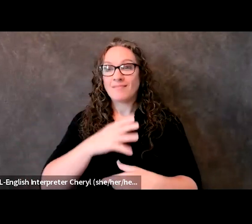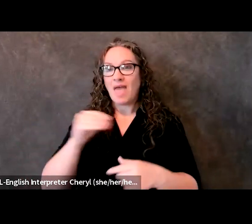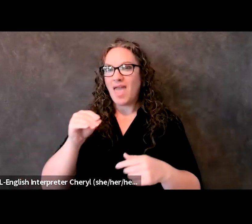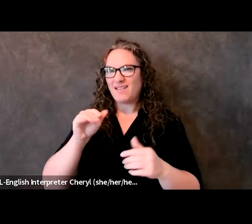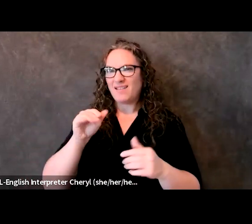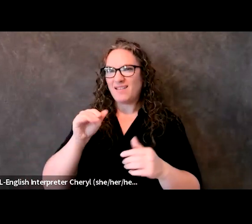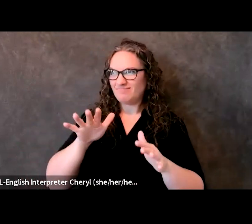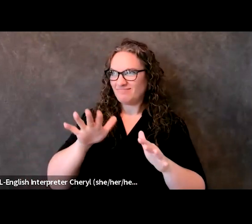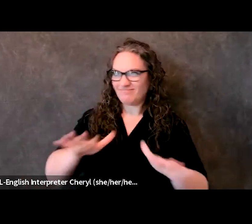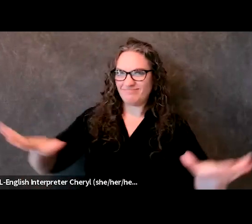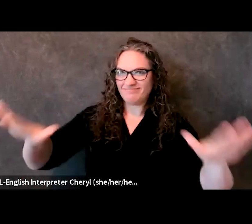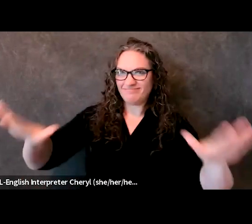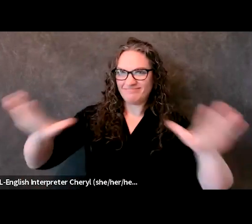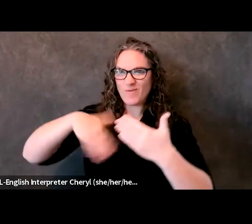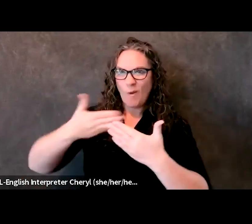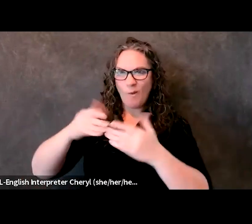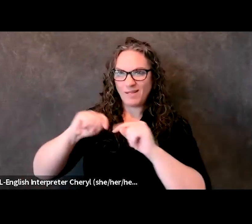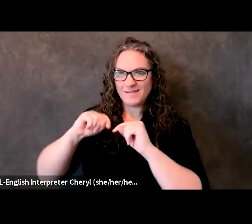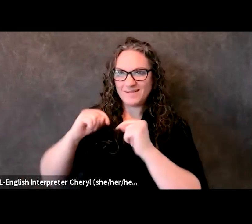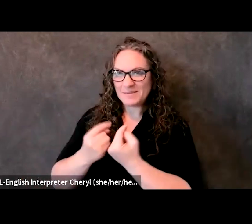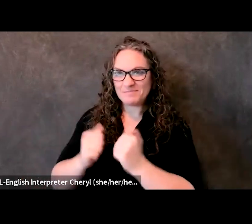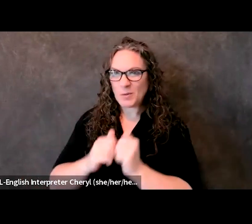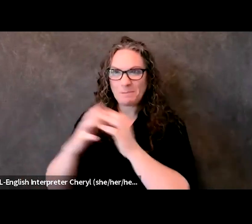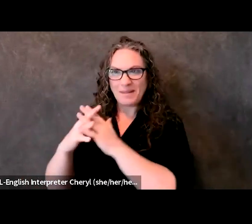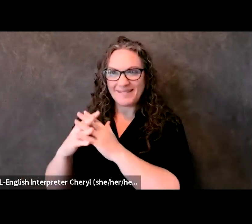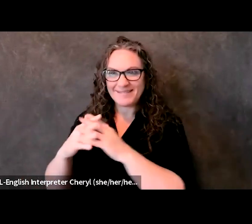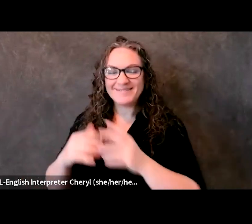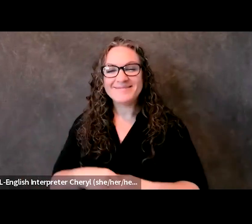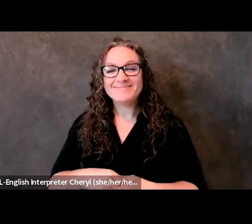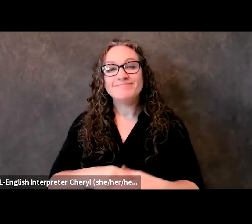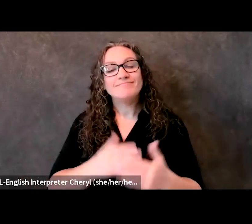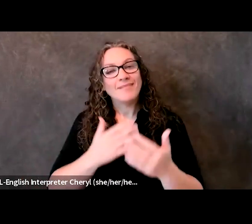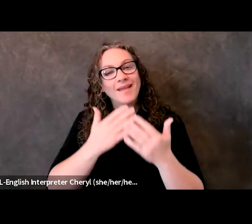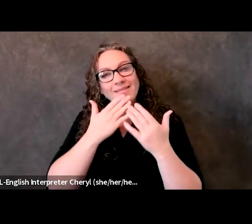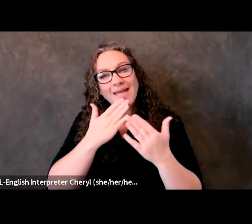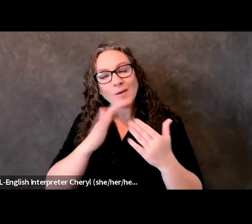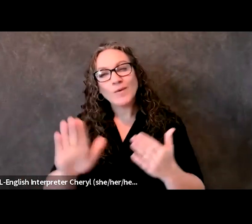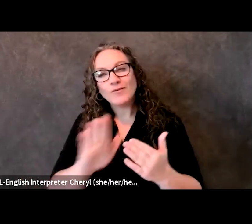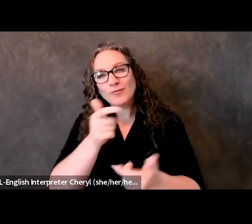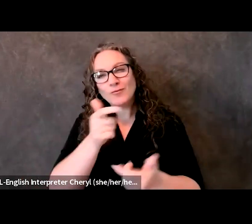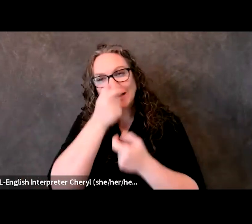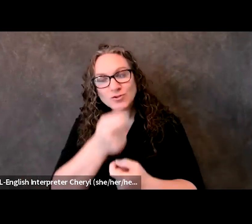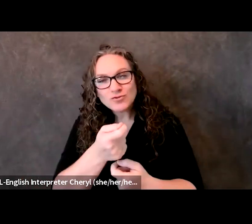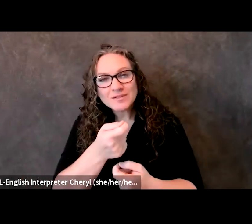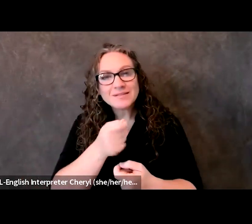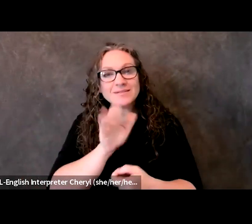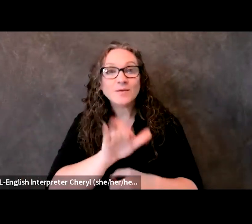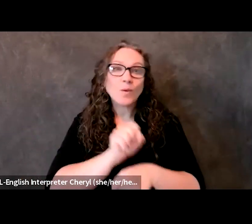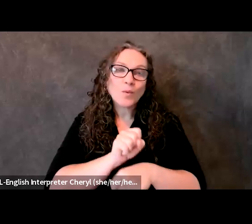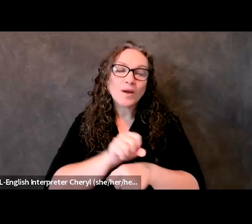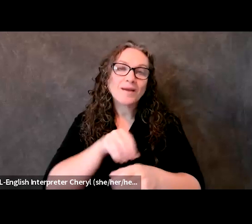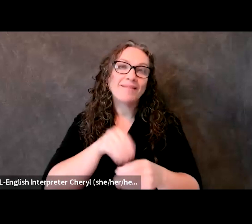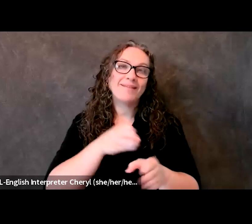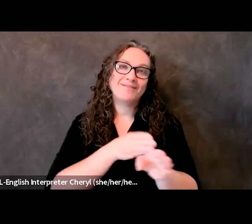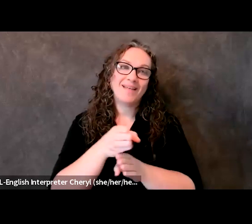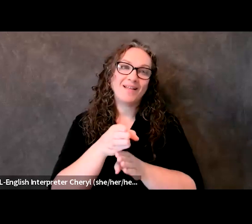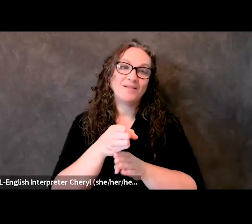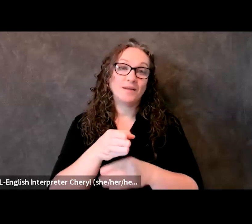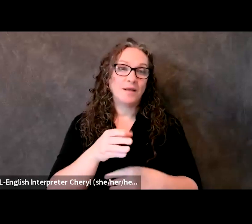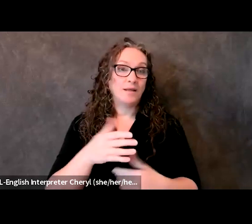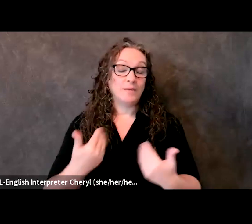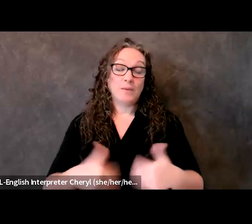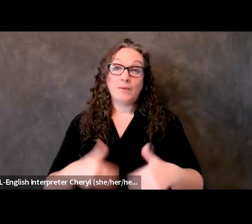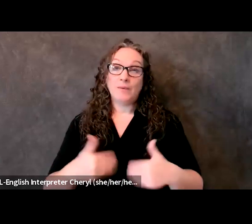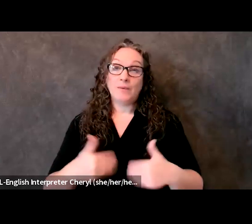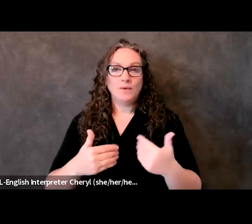of the team. And I want to thank you for your interest and your work in this field, because it's truly